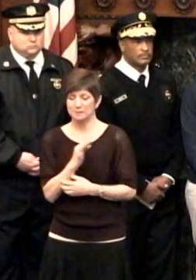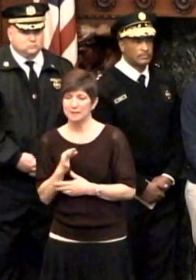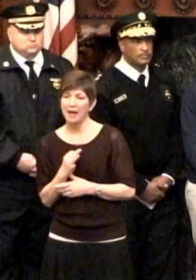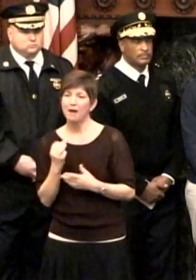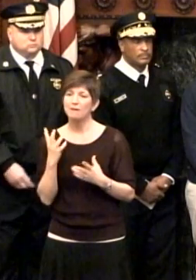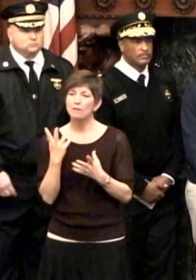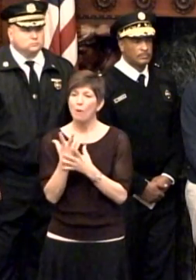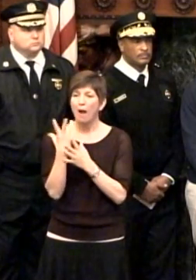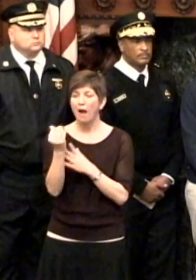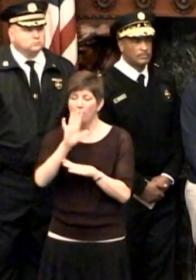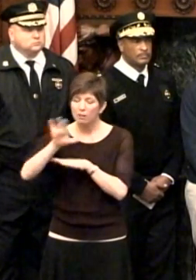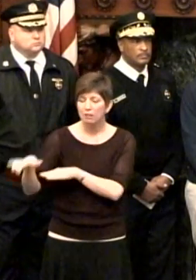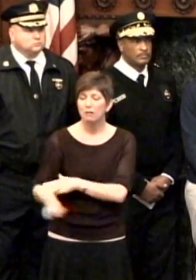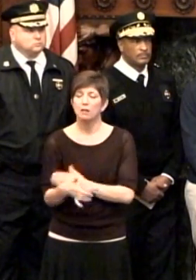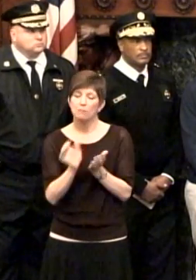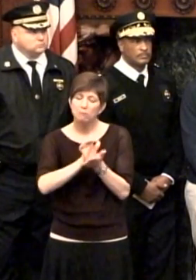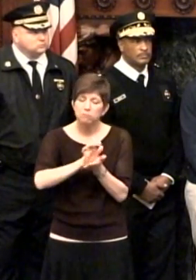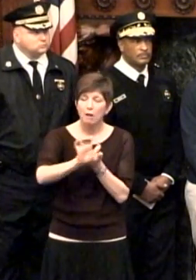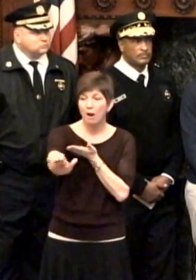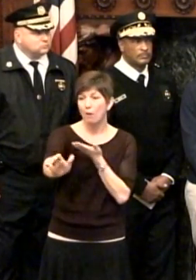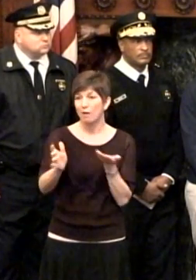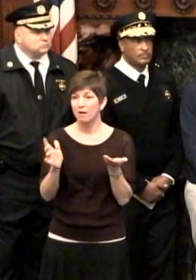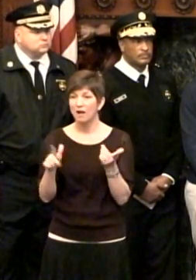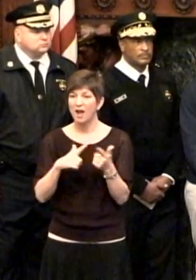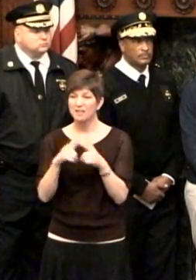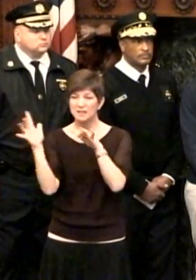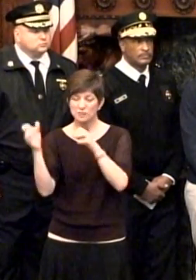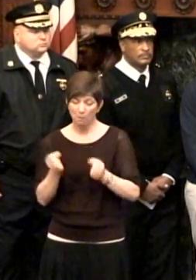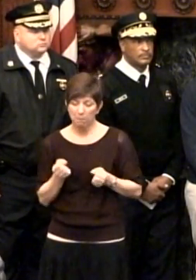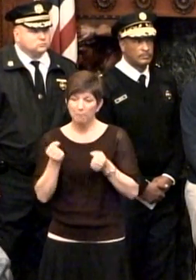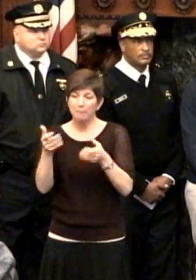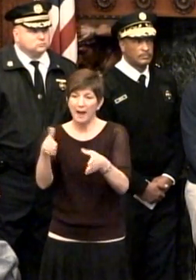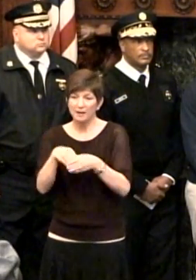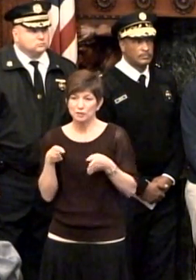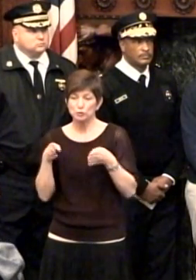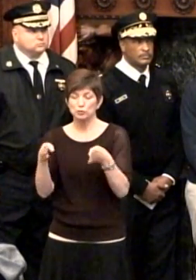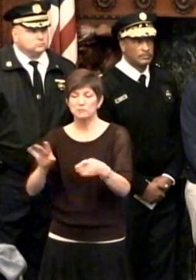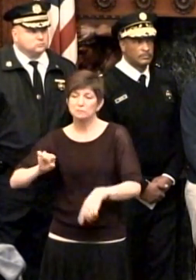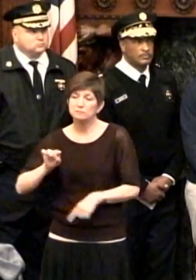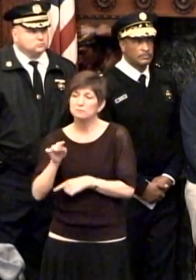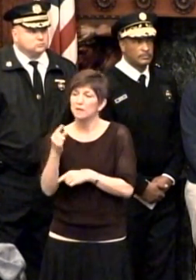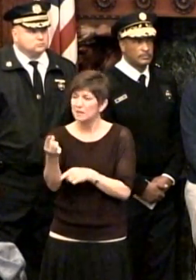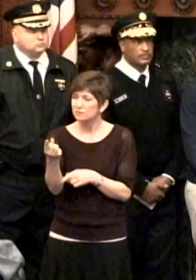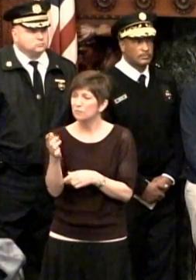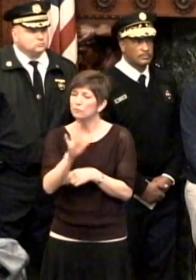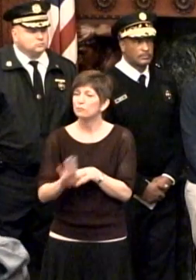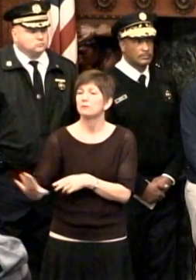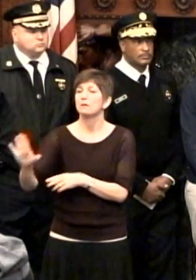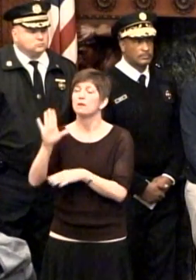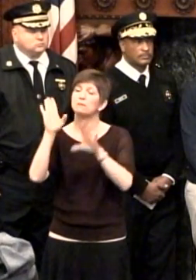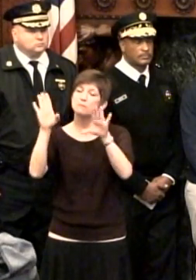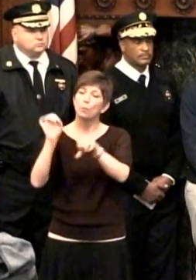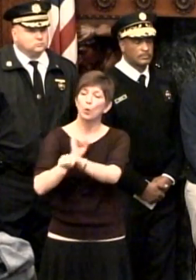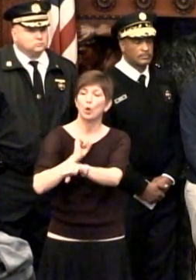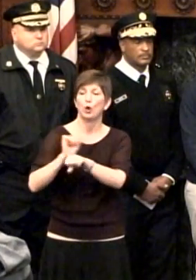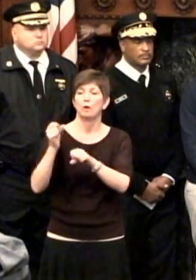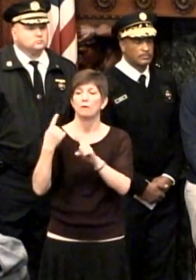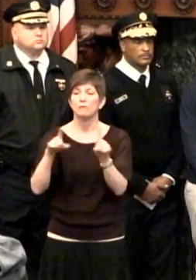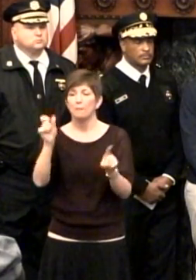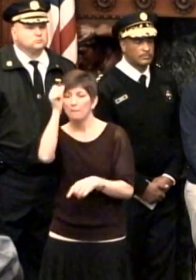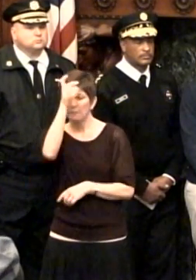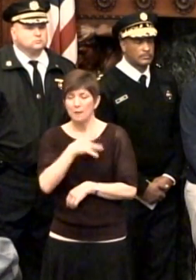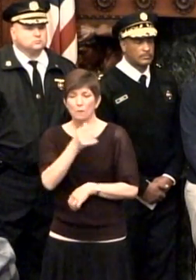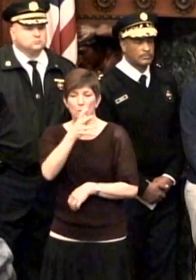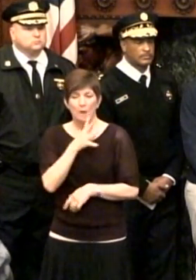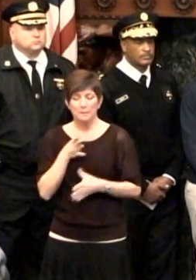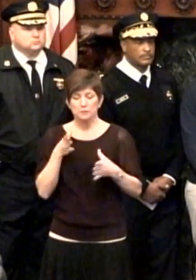out plowing the streets in the first place. And to throw snow back in the street is an insult to the great work that the men and women of the Streets